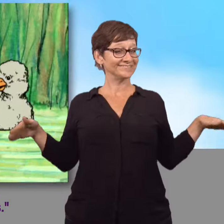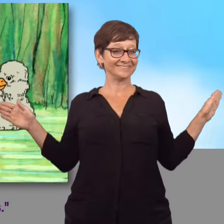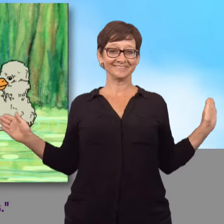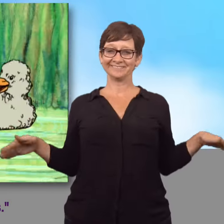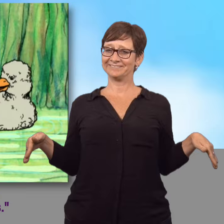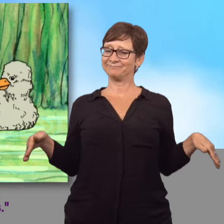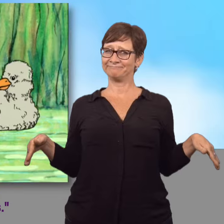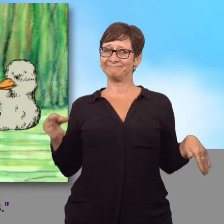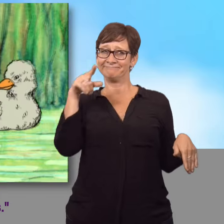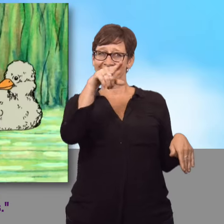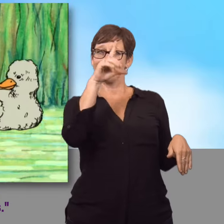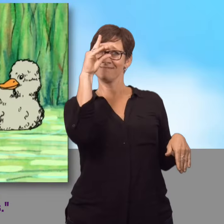those things.